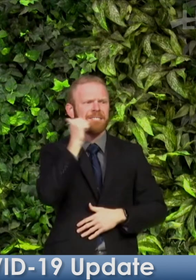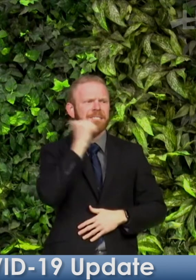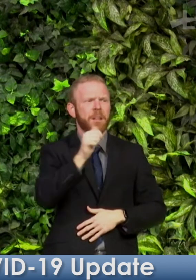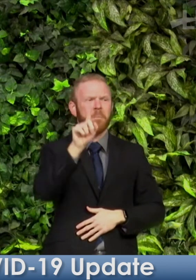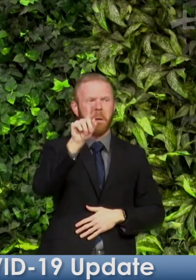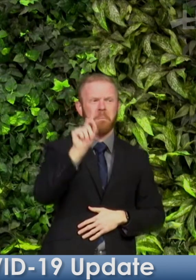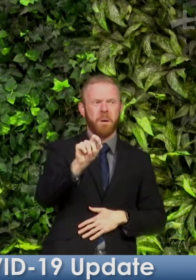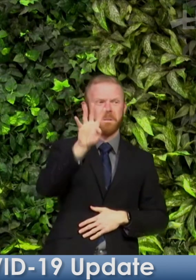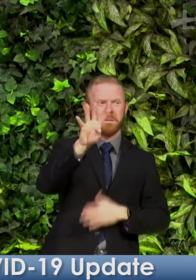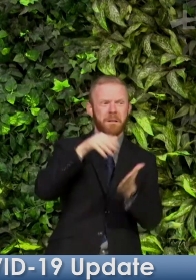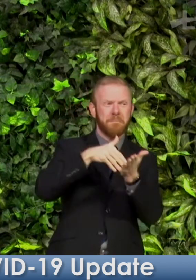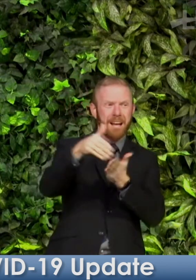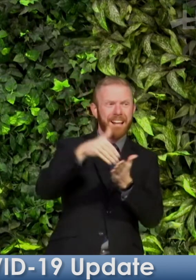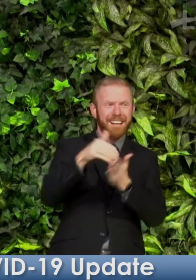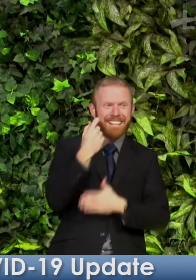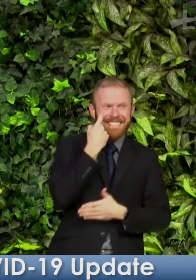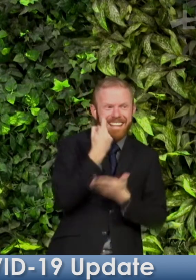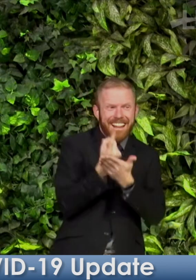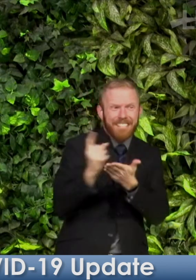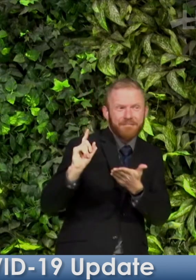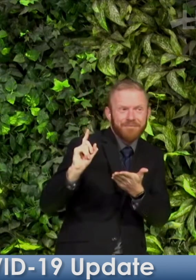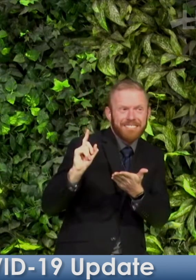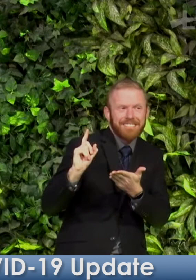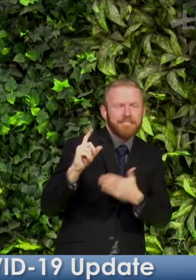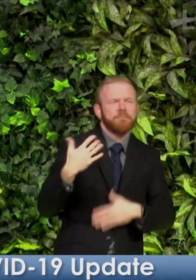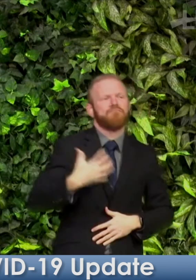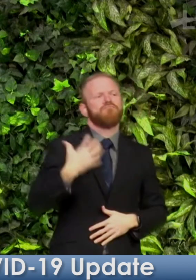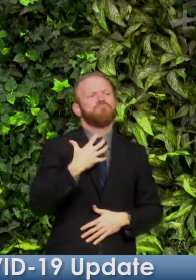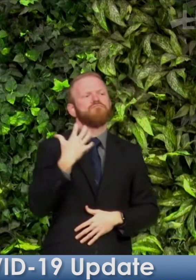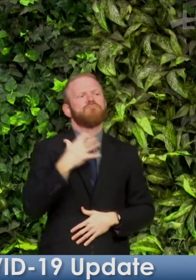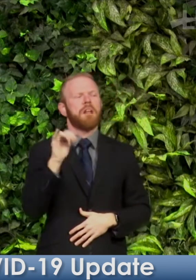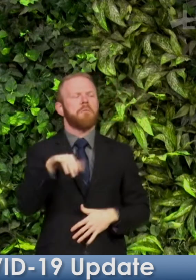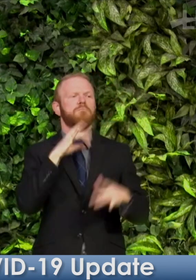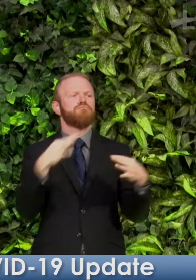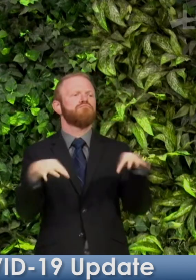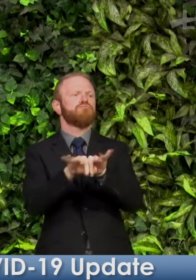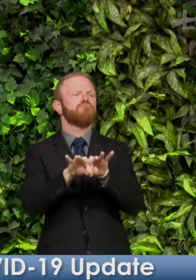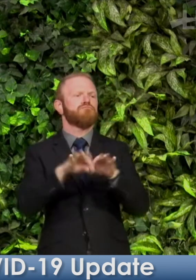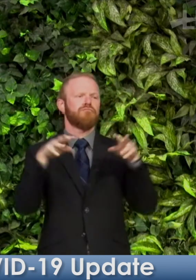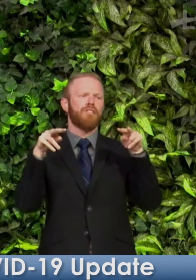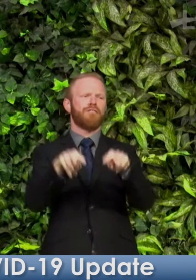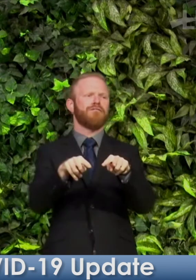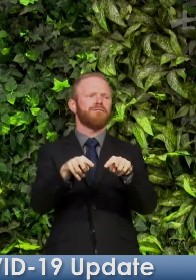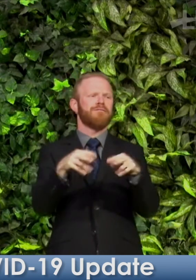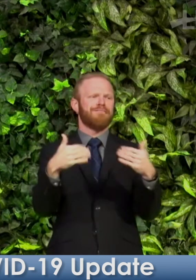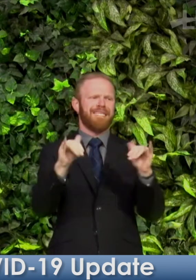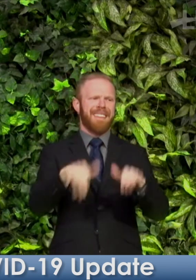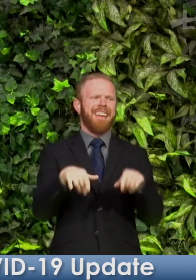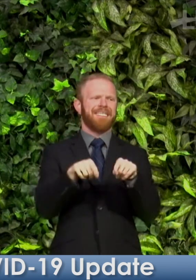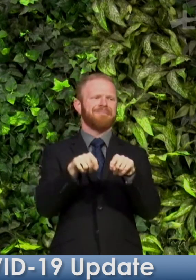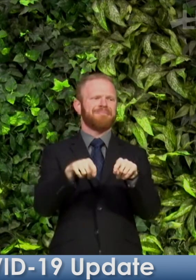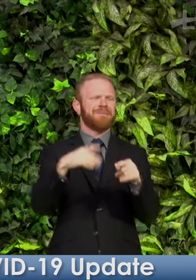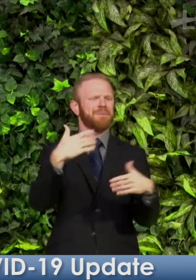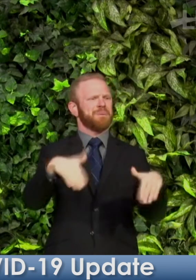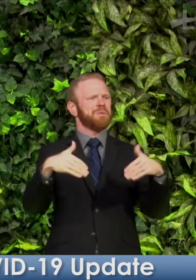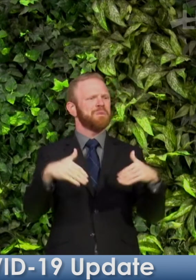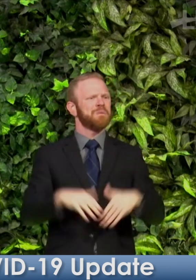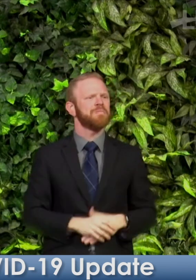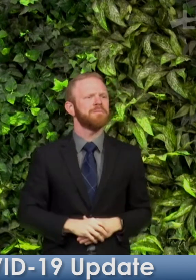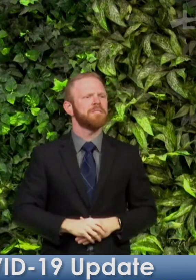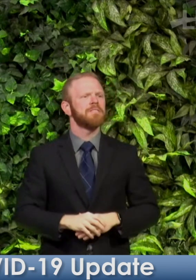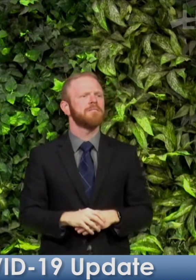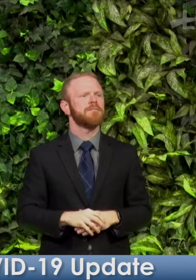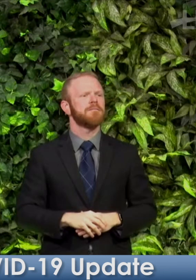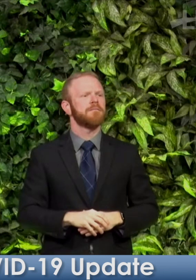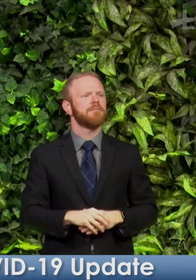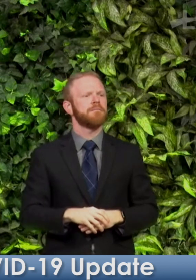last week. And while that's important and significant to highlight, it's also important and significant to highlight this stubborn fact.